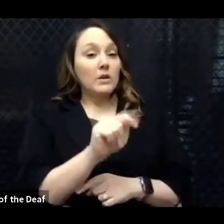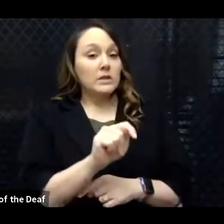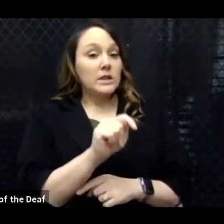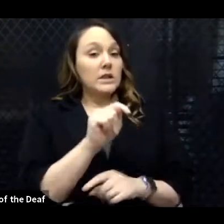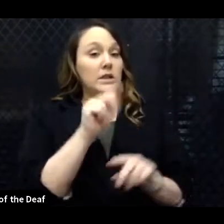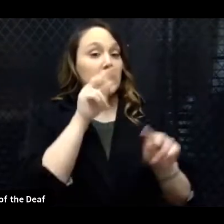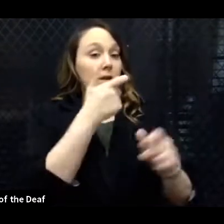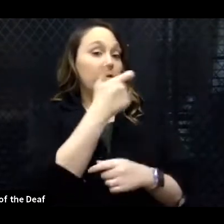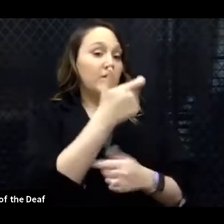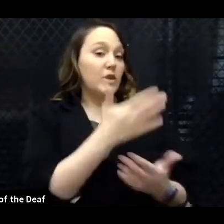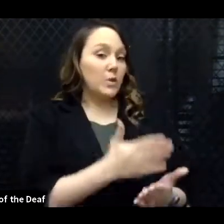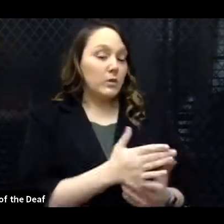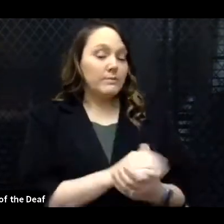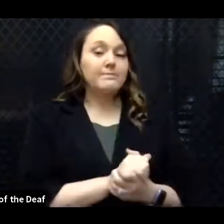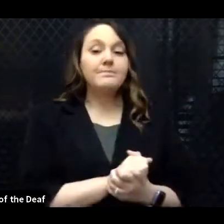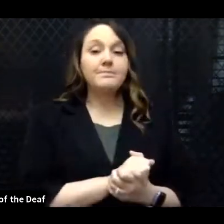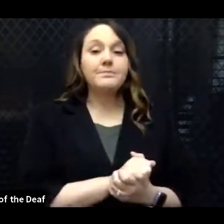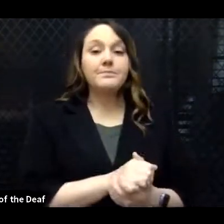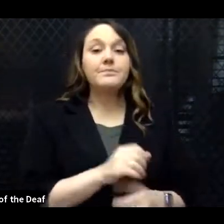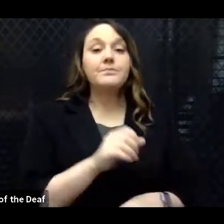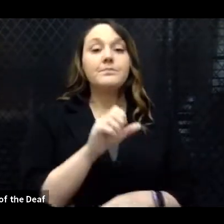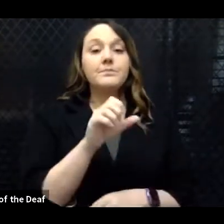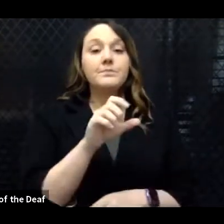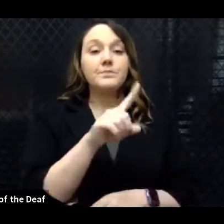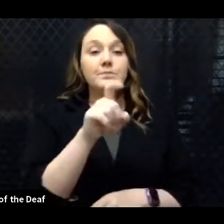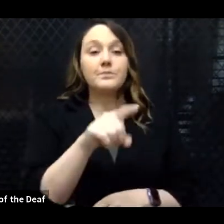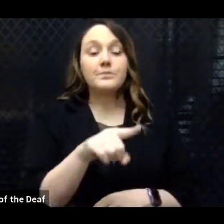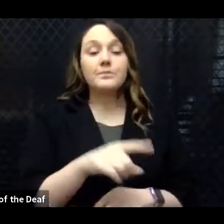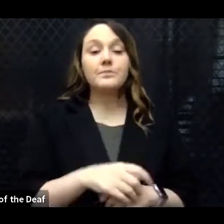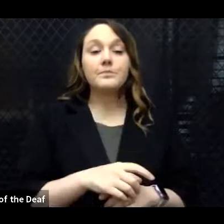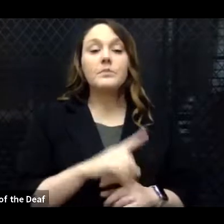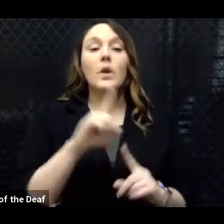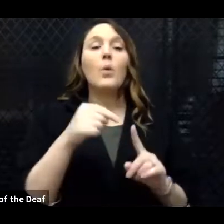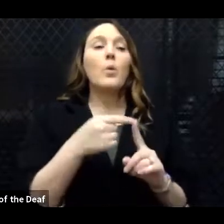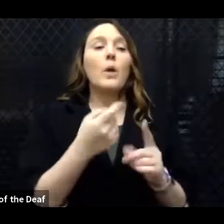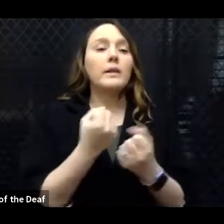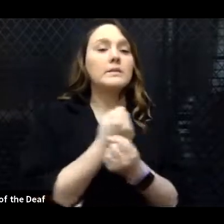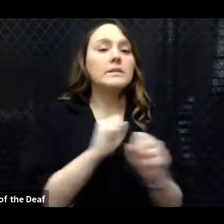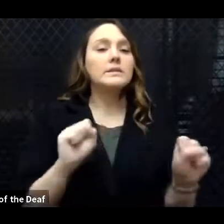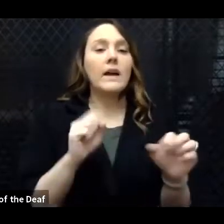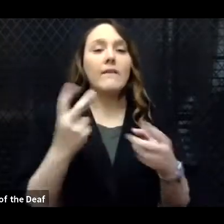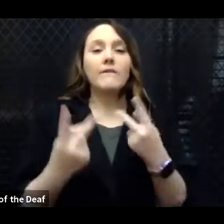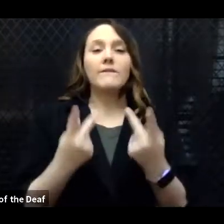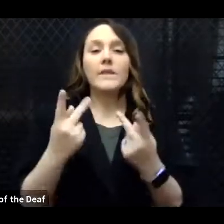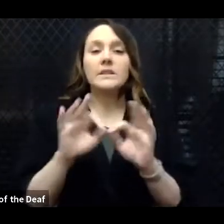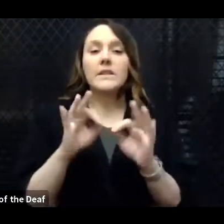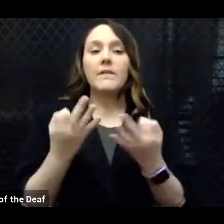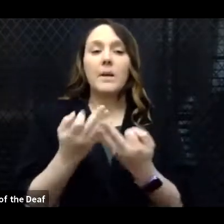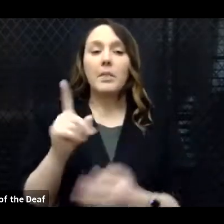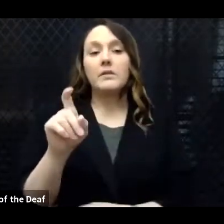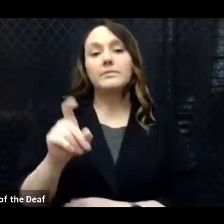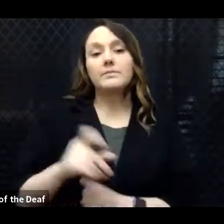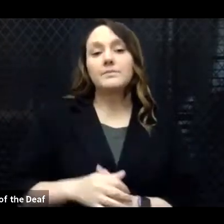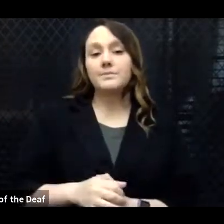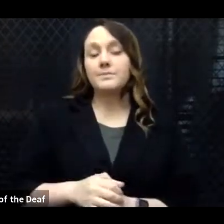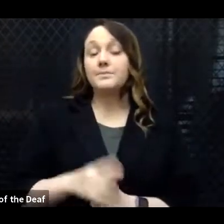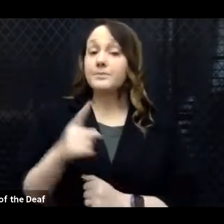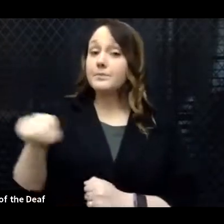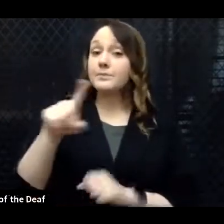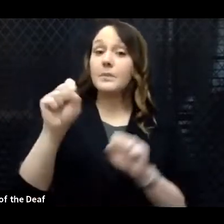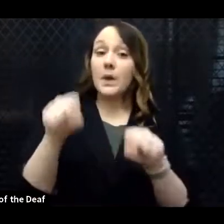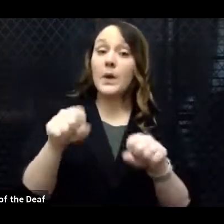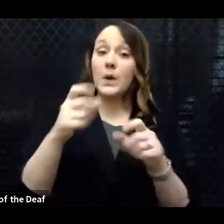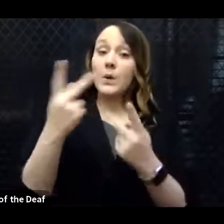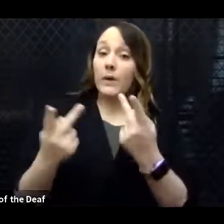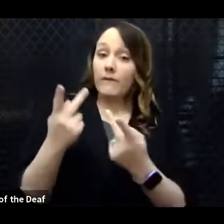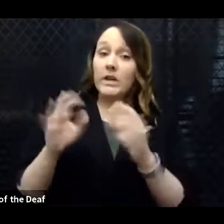station, and the station's question reads, when will it be safe to visit our families? Well, you can visit your families